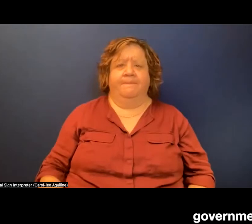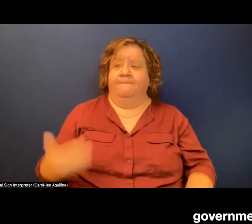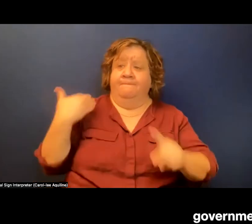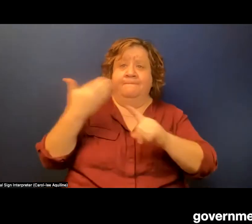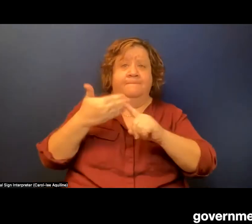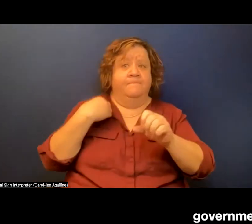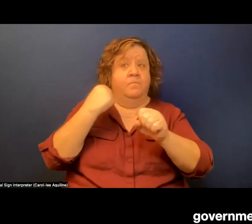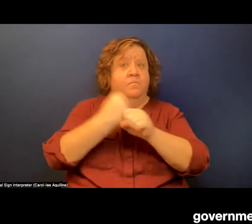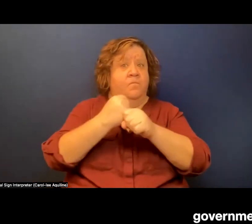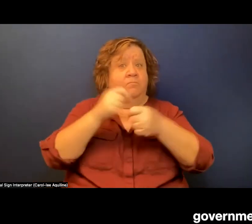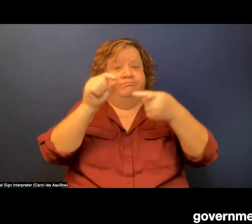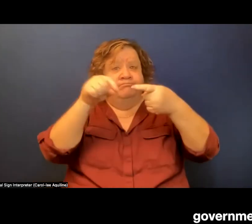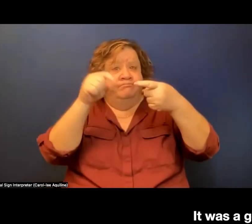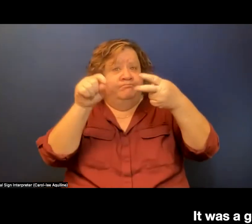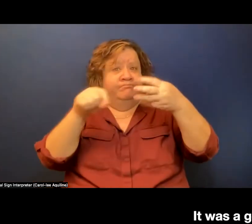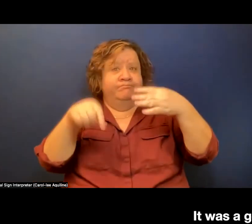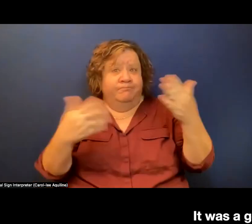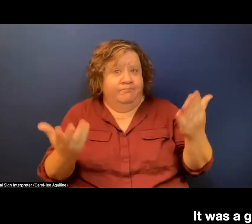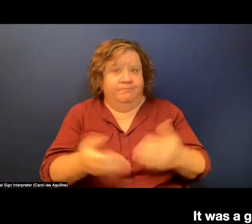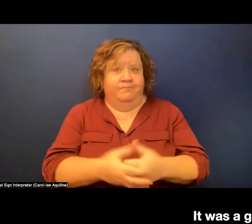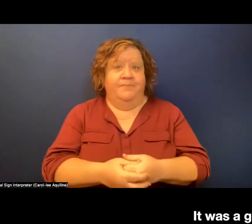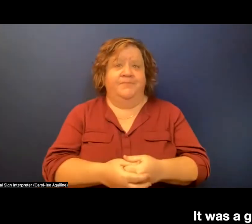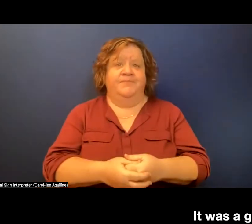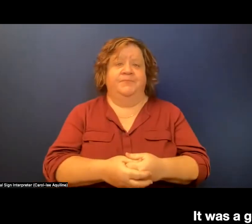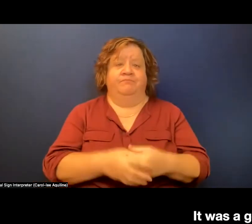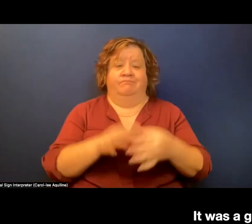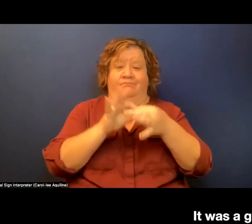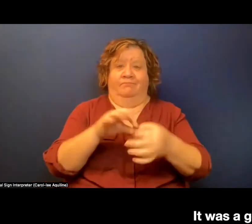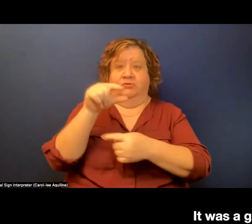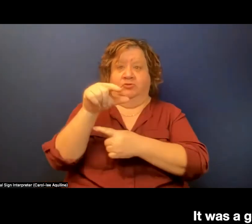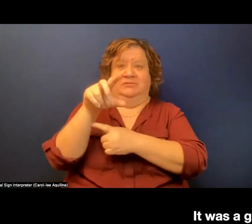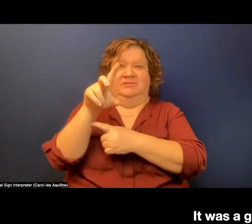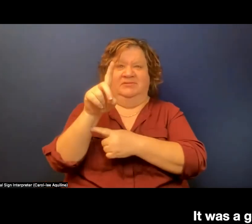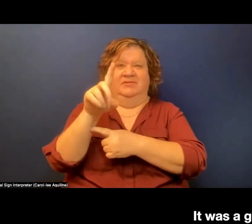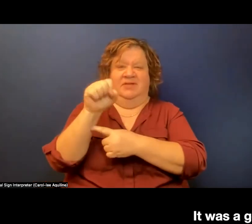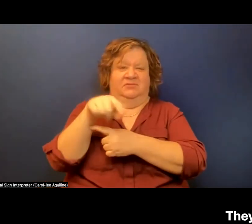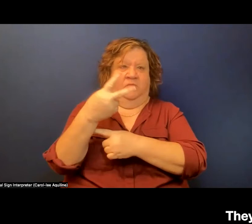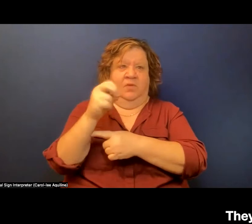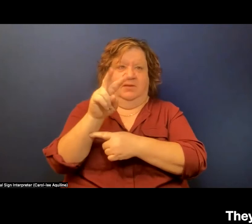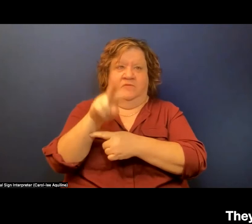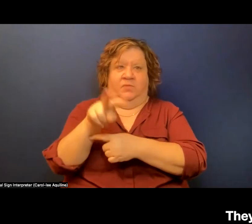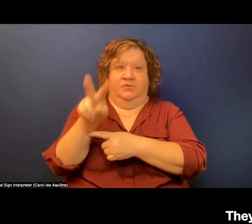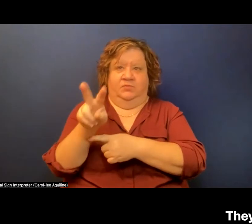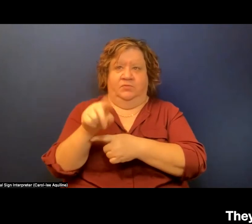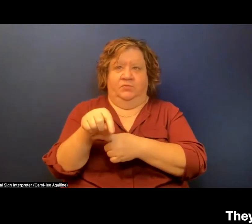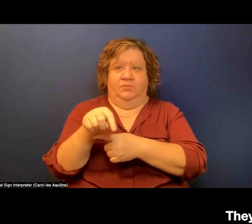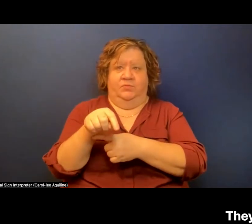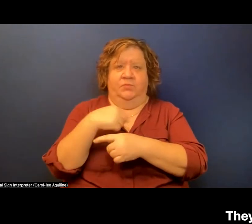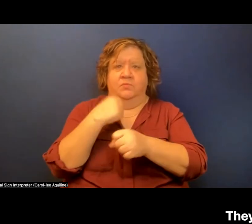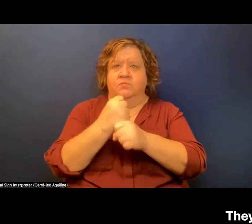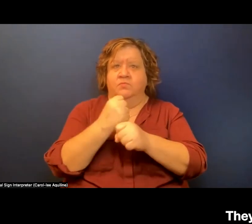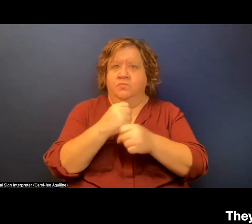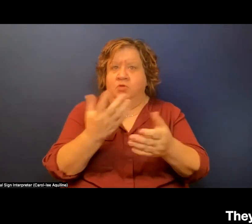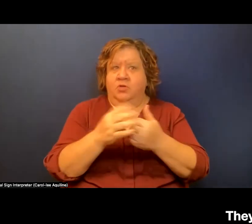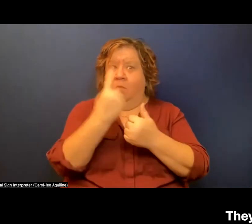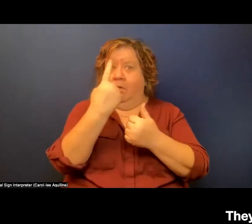the commitment for GDS 22. So it was a good example, you know, the government, they invited us,